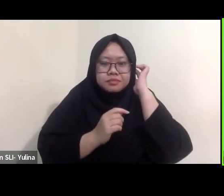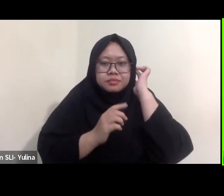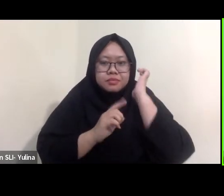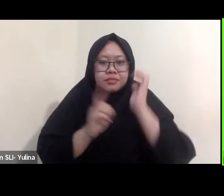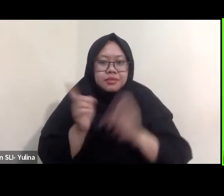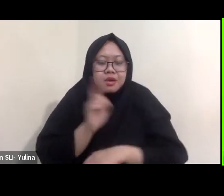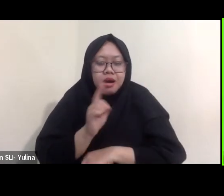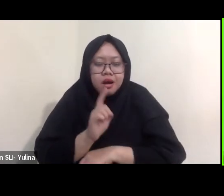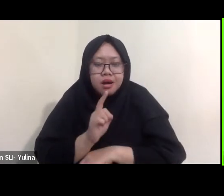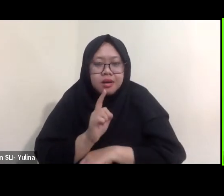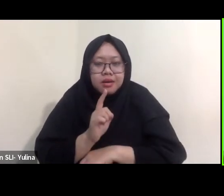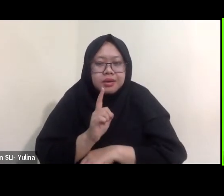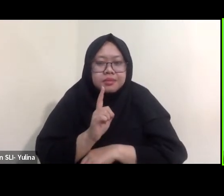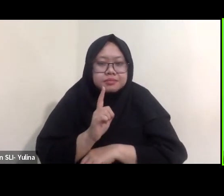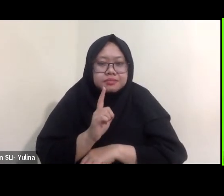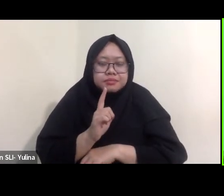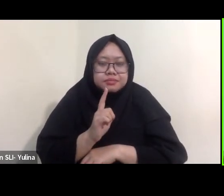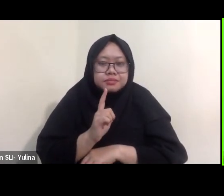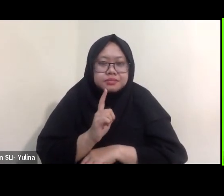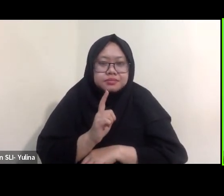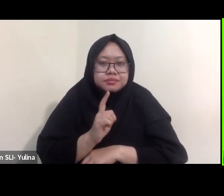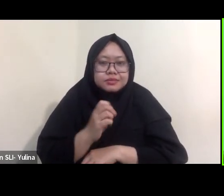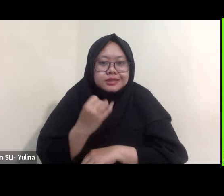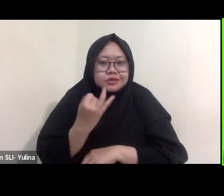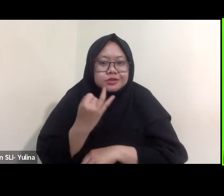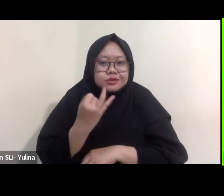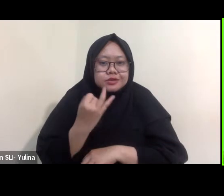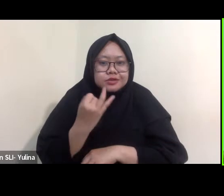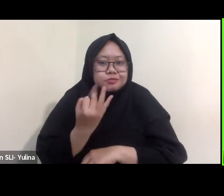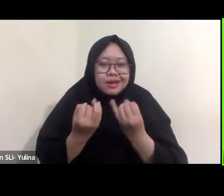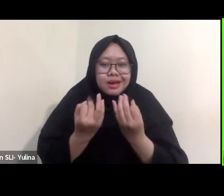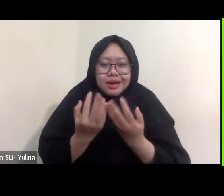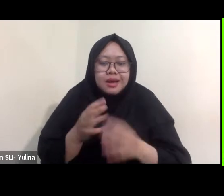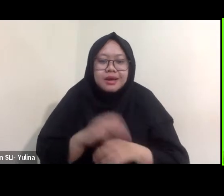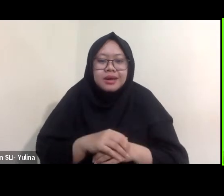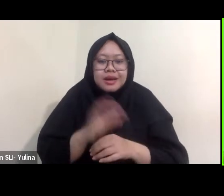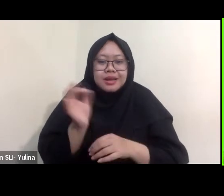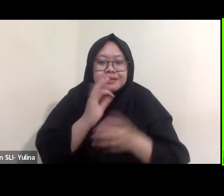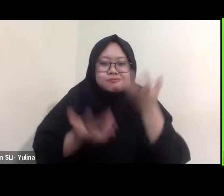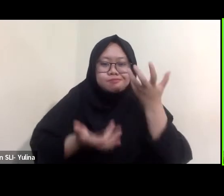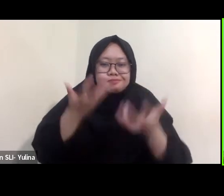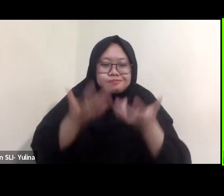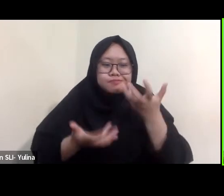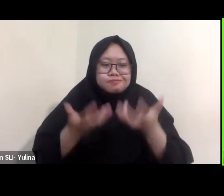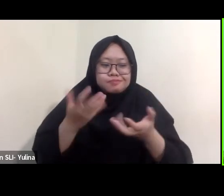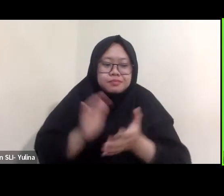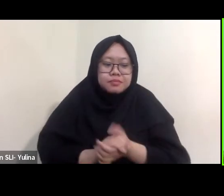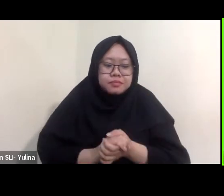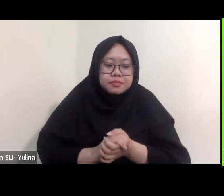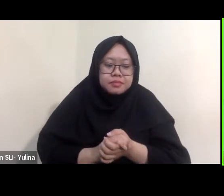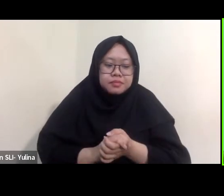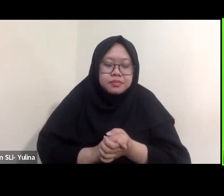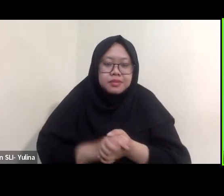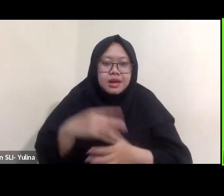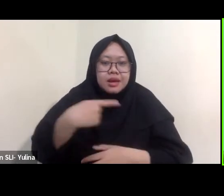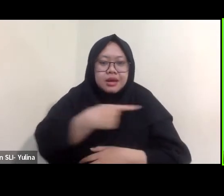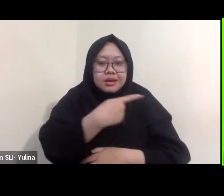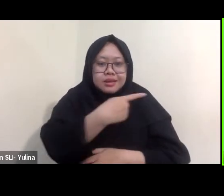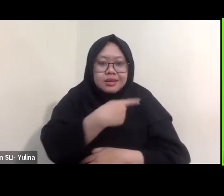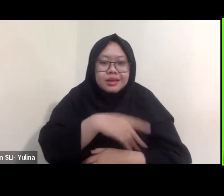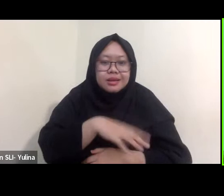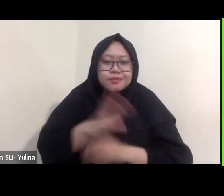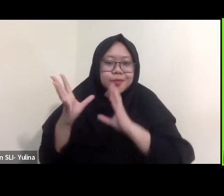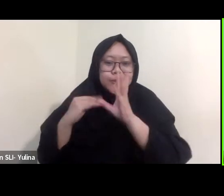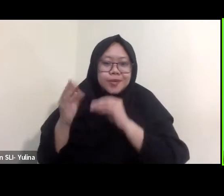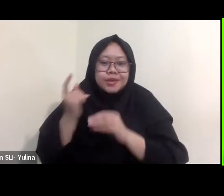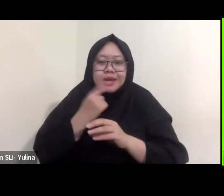inequality. You know, there's so many that we've touched on who don't just have kind of one characteristic that makes them more vulnerable,